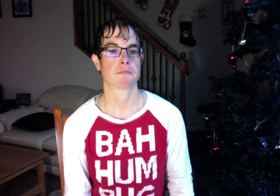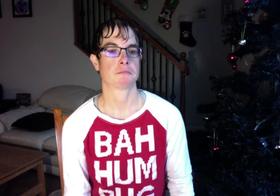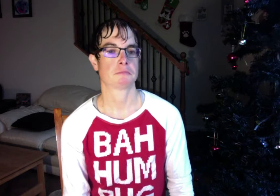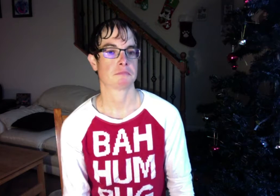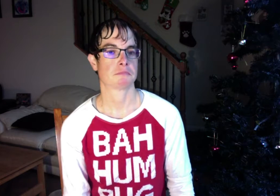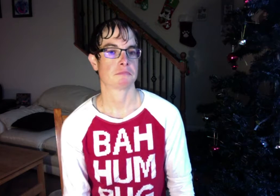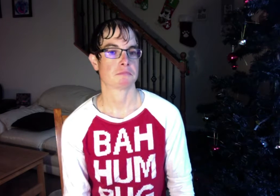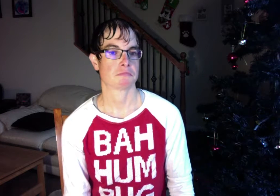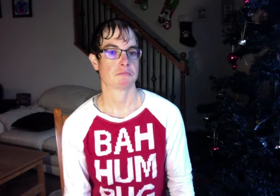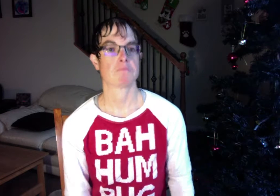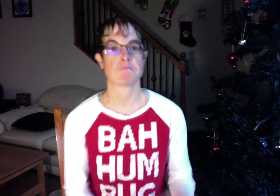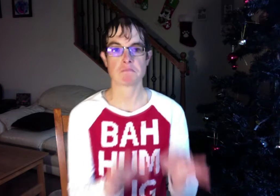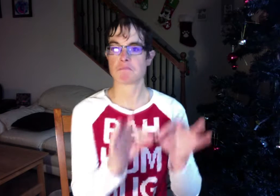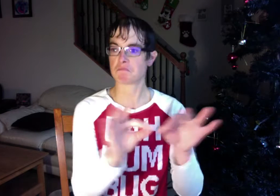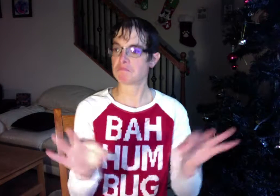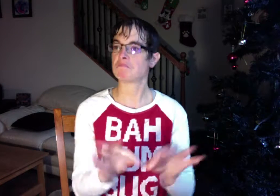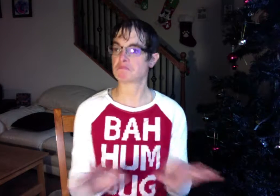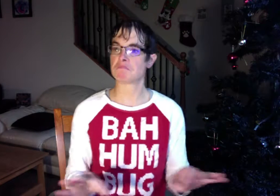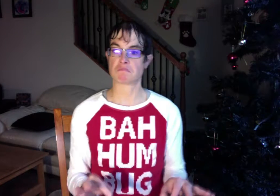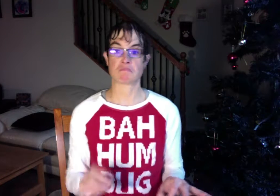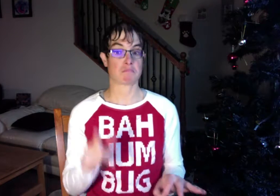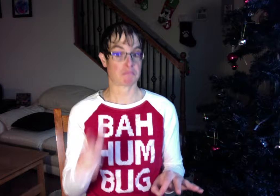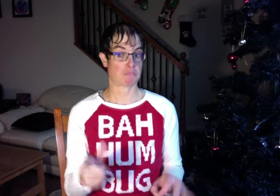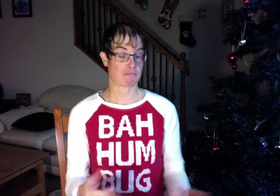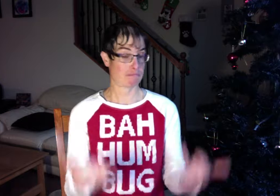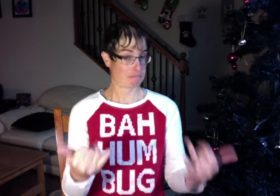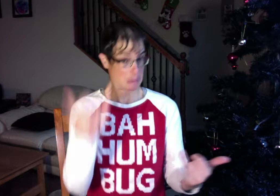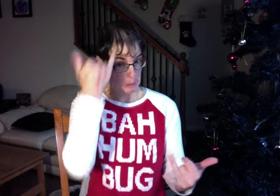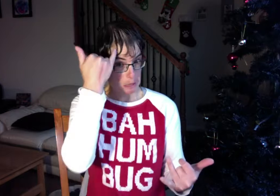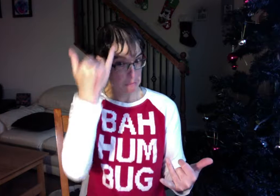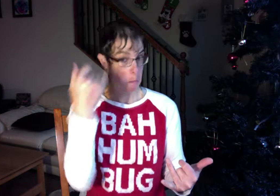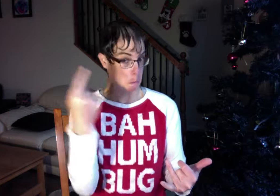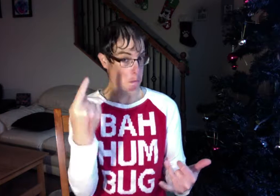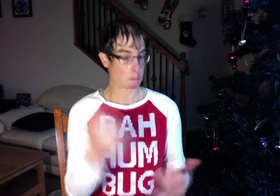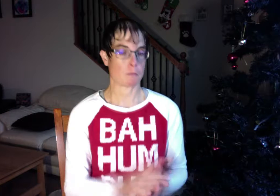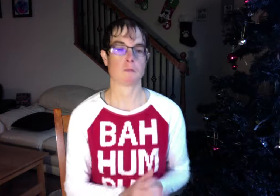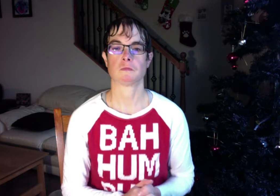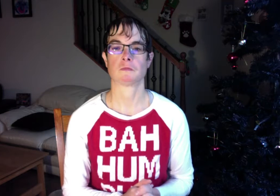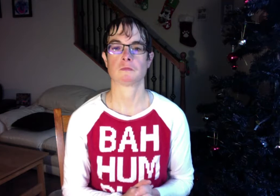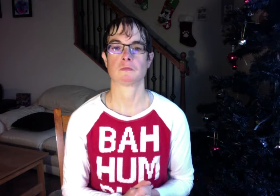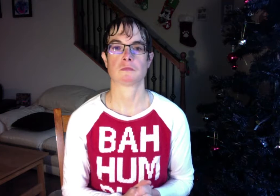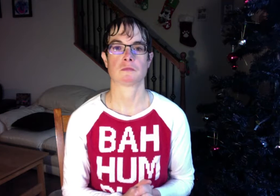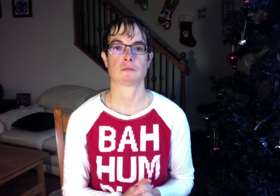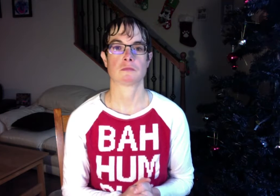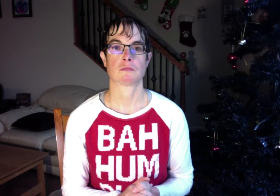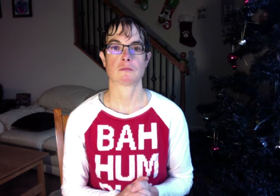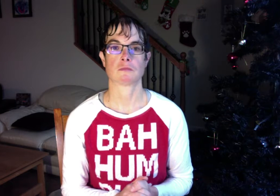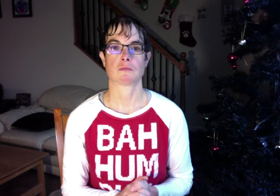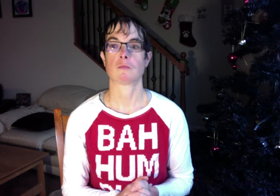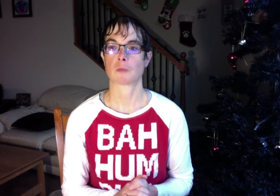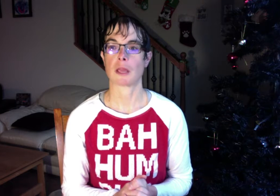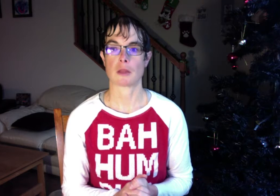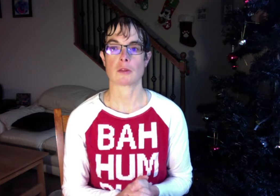we'll write these out, but we just want all of our thoughts down quickly. Darius gave us 2 great evidence points to use.